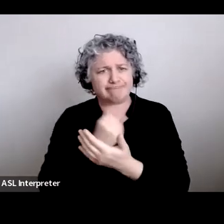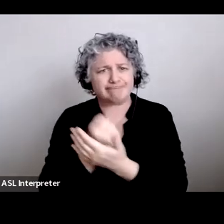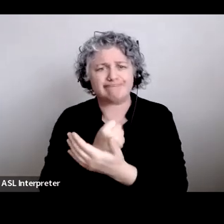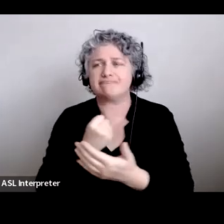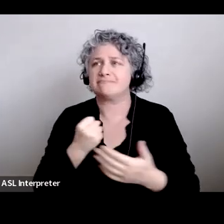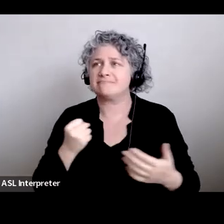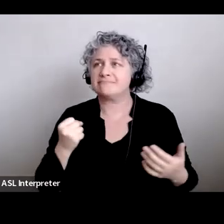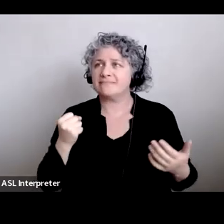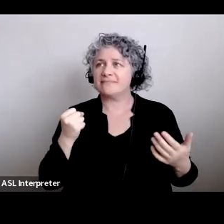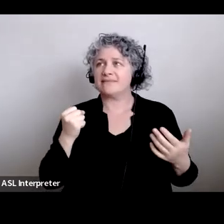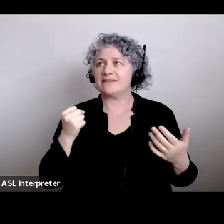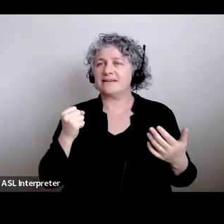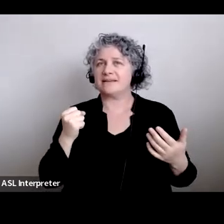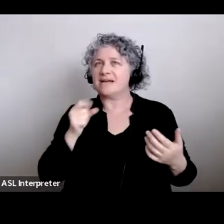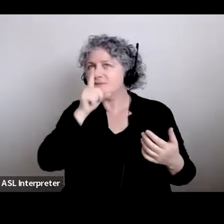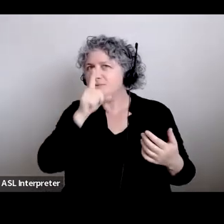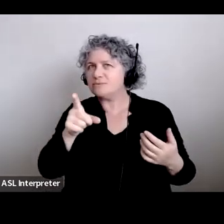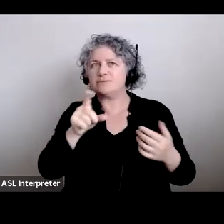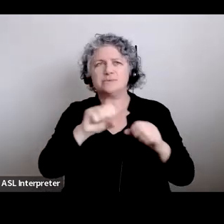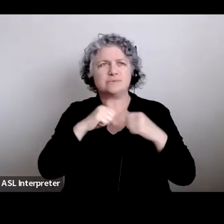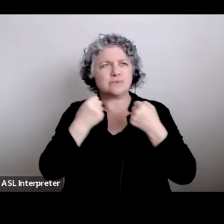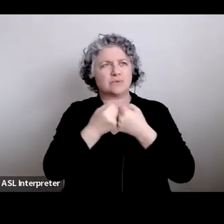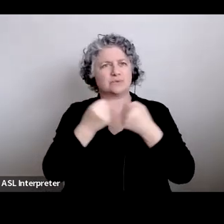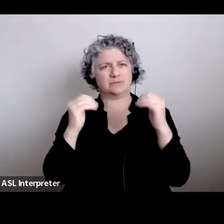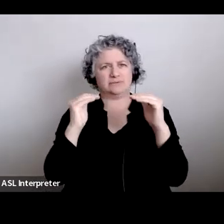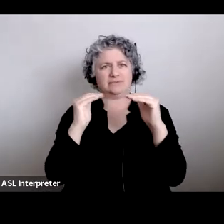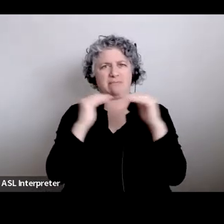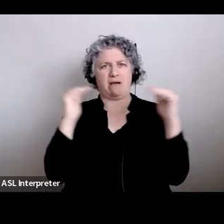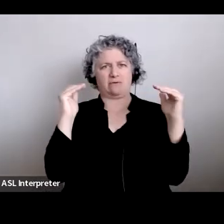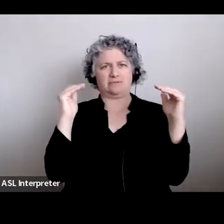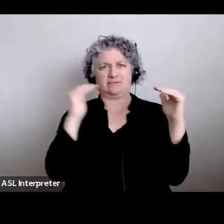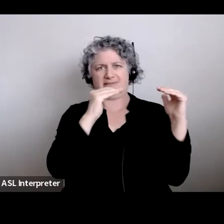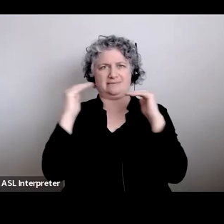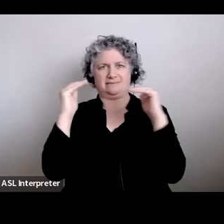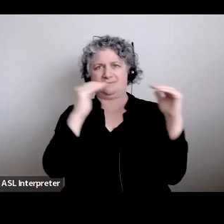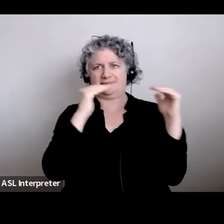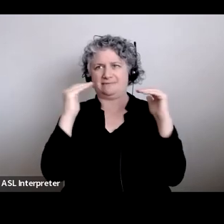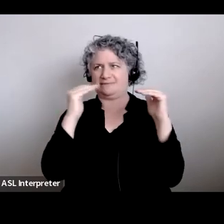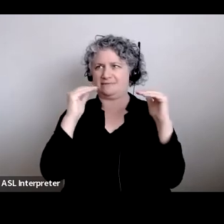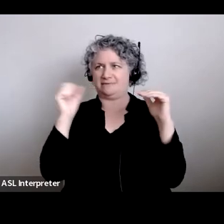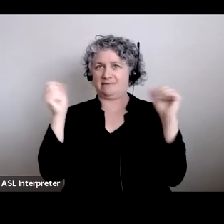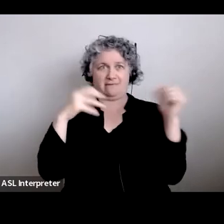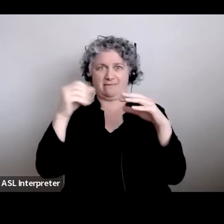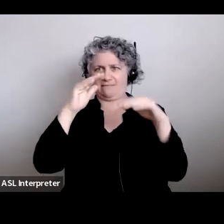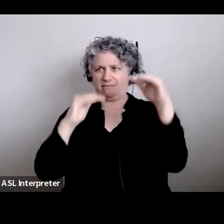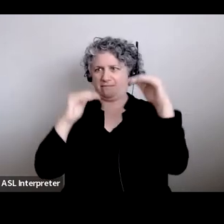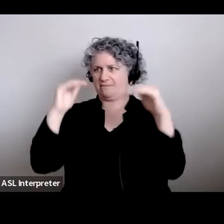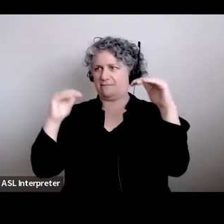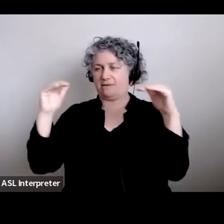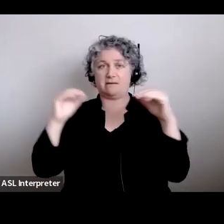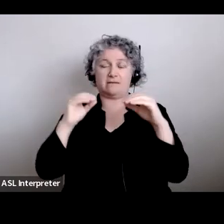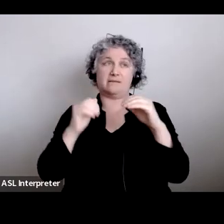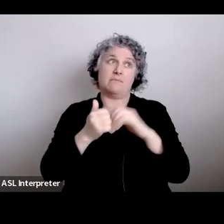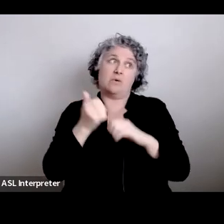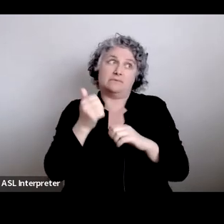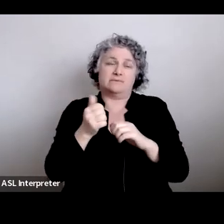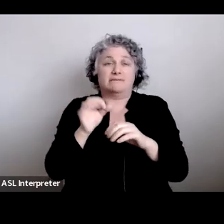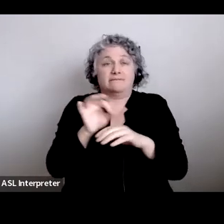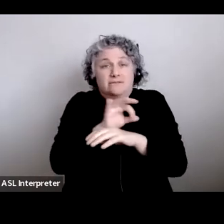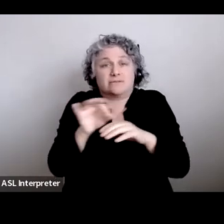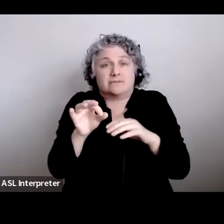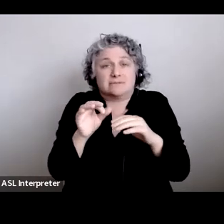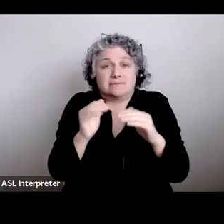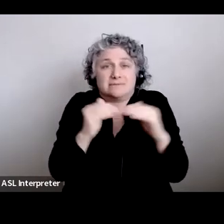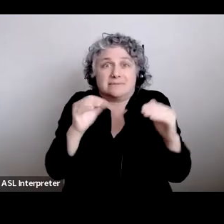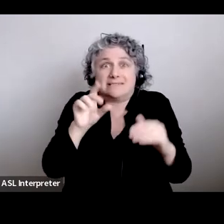true social democracy. For better or worse, it's one of the most functional ones in the world at the moment. And so there's